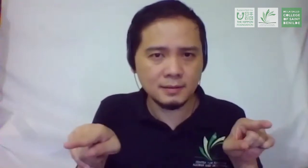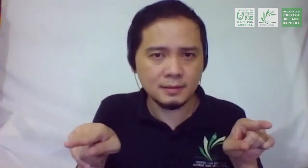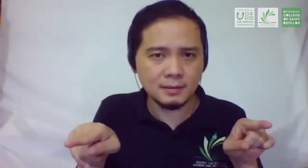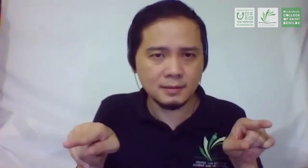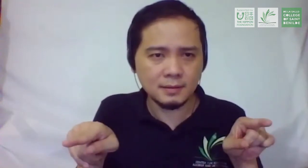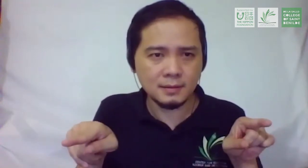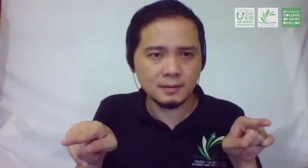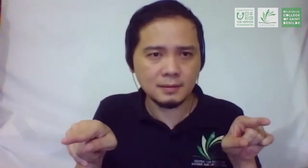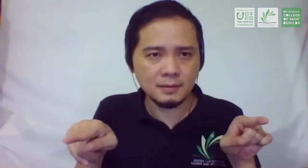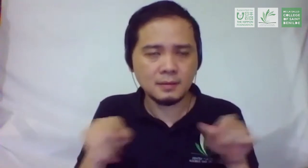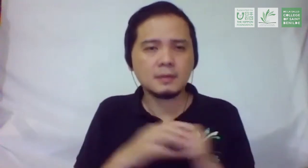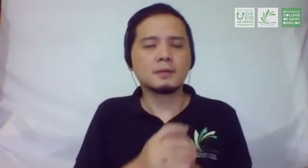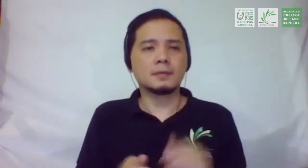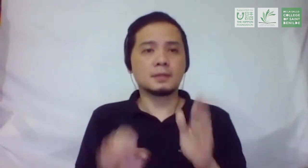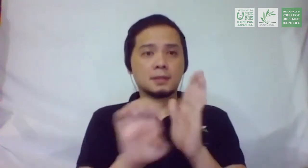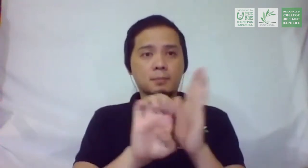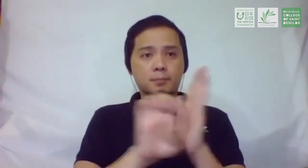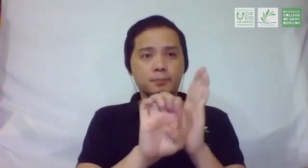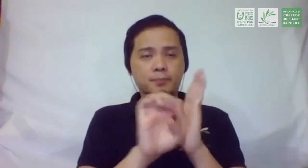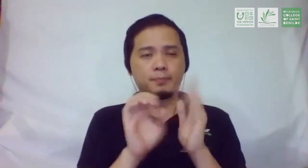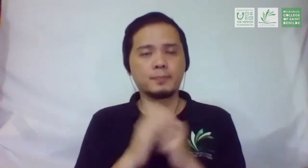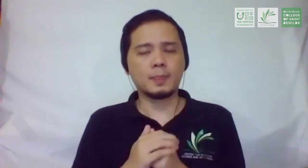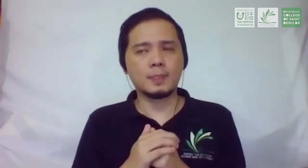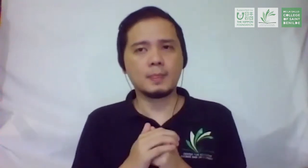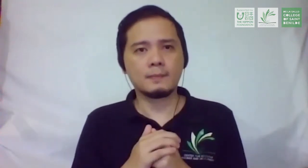Okay. So for example,